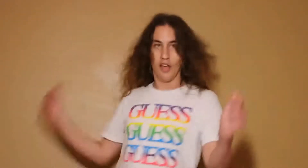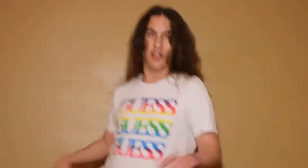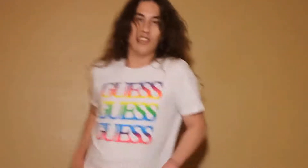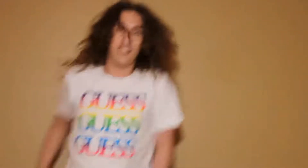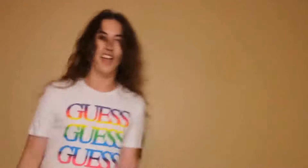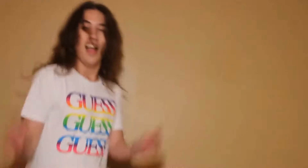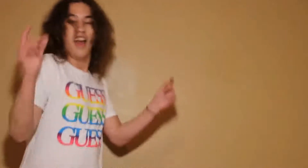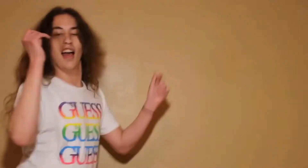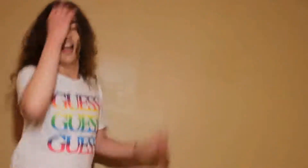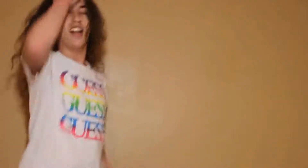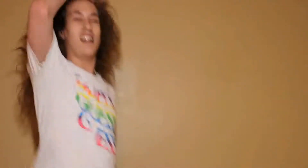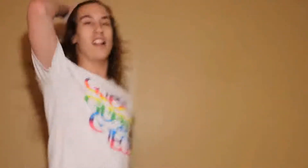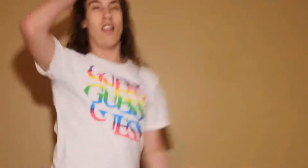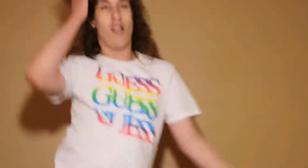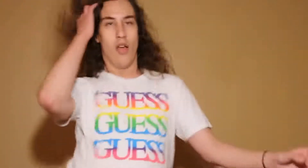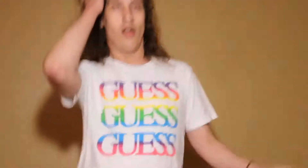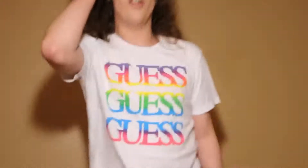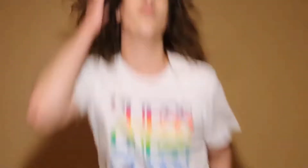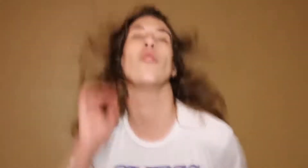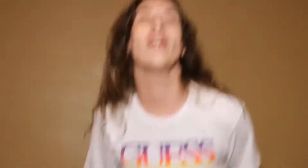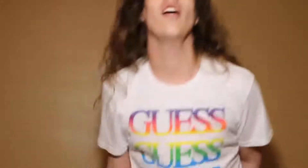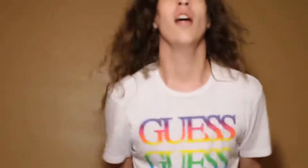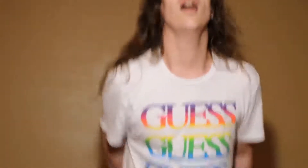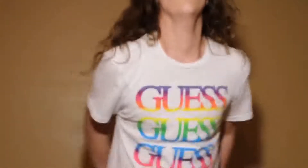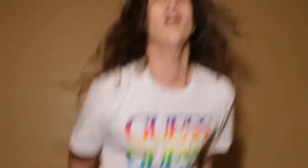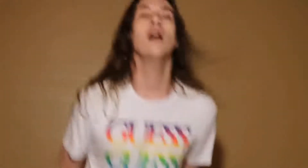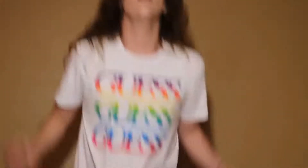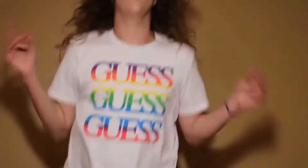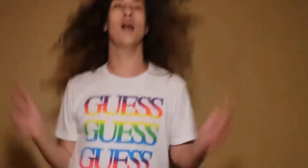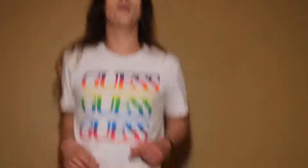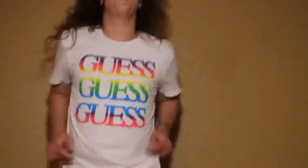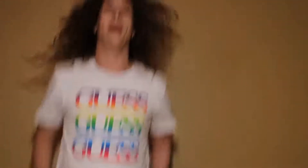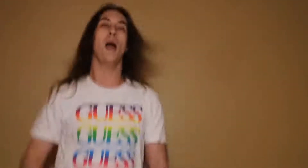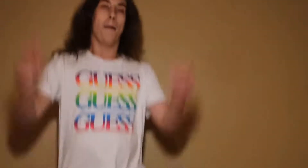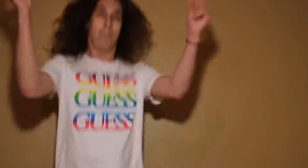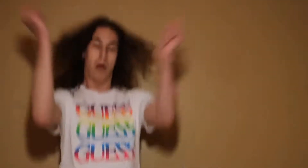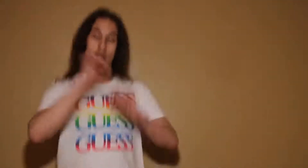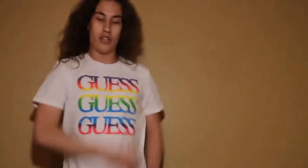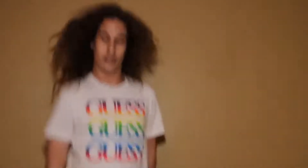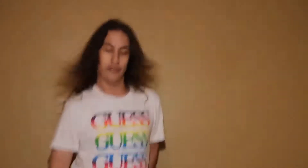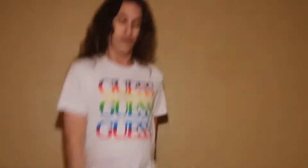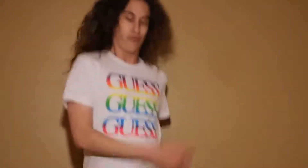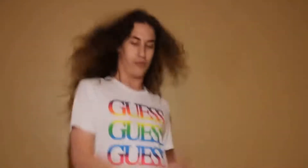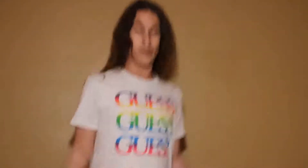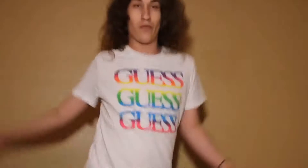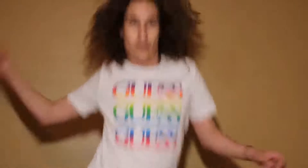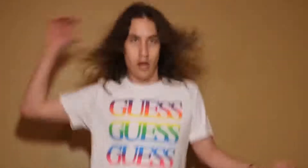My life. Oh yeah. The rhythm of my life.